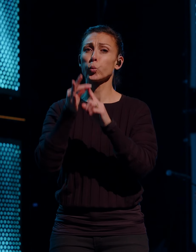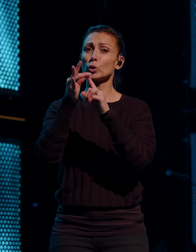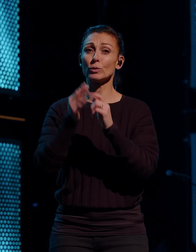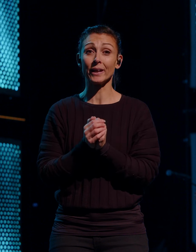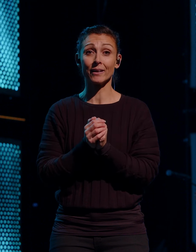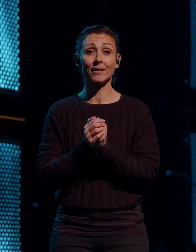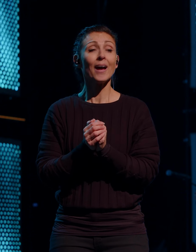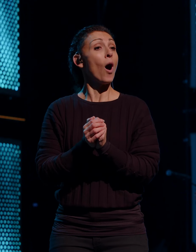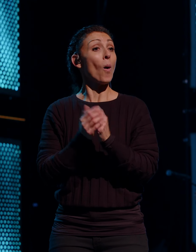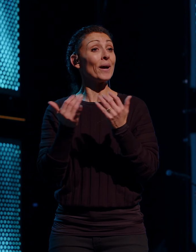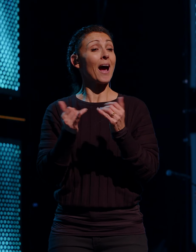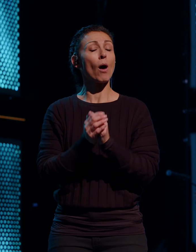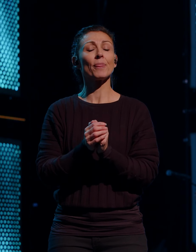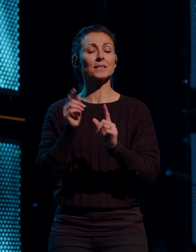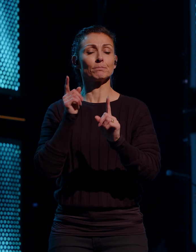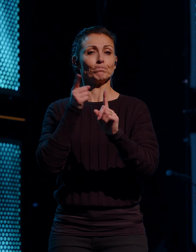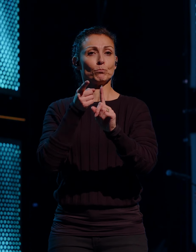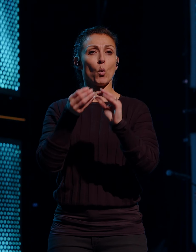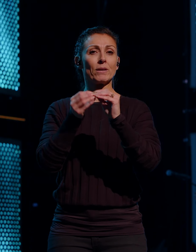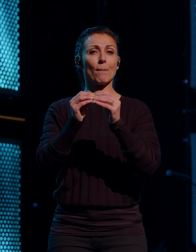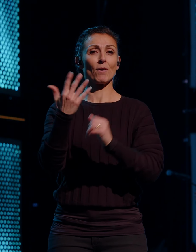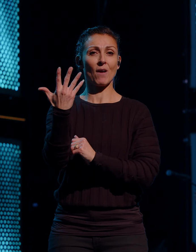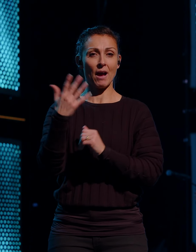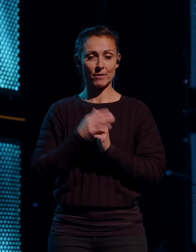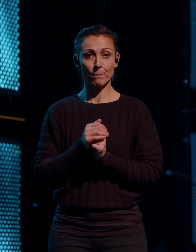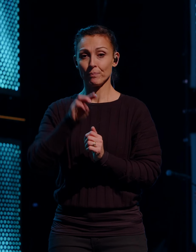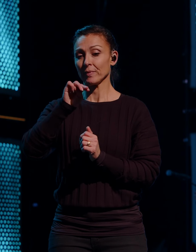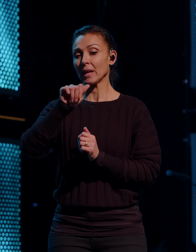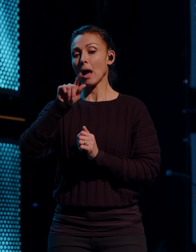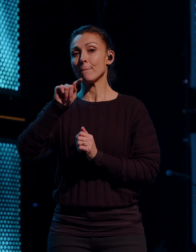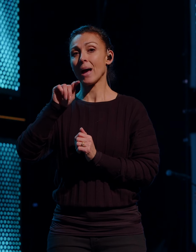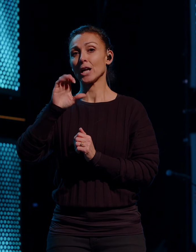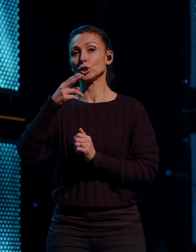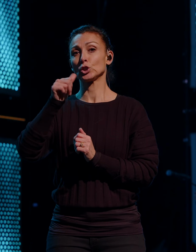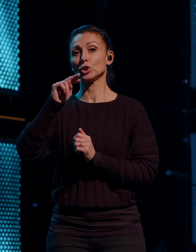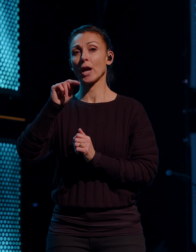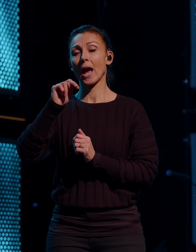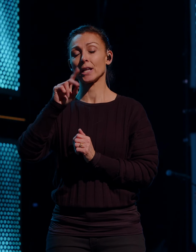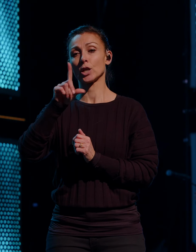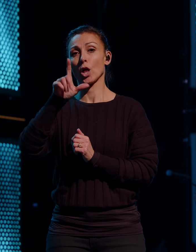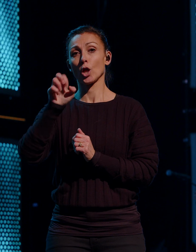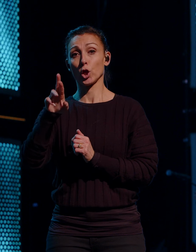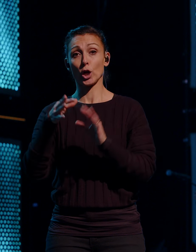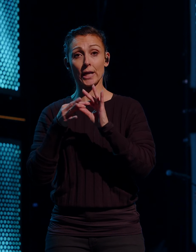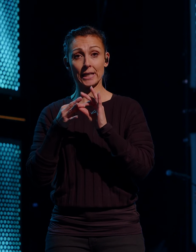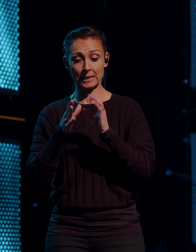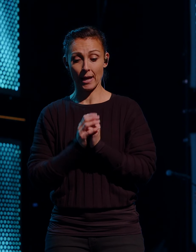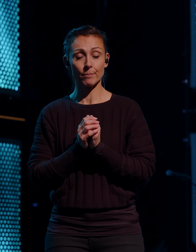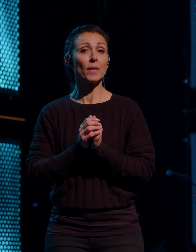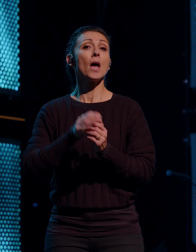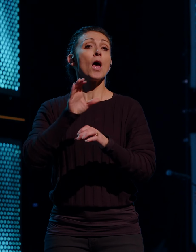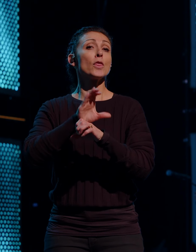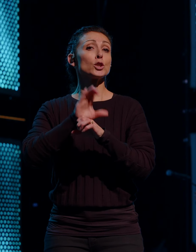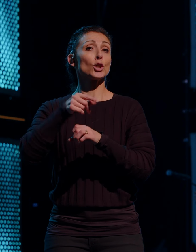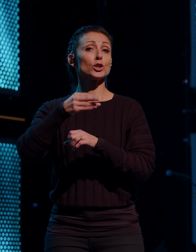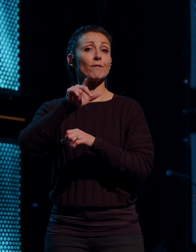on your notes. I took some of this wording from a book from Matt Chandler, but I want to give him credit. It says, the church of Philippi, grace is given to